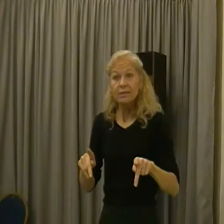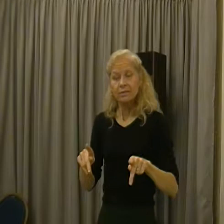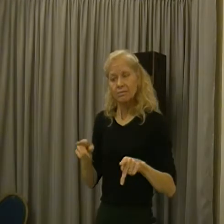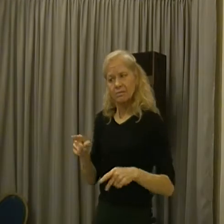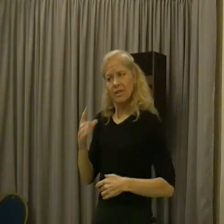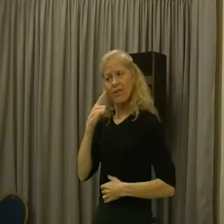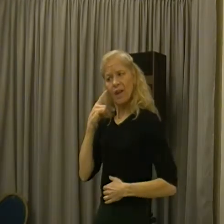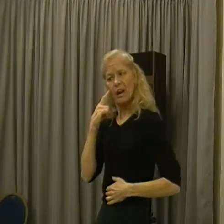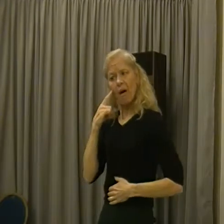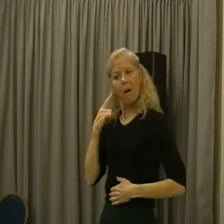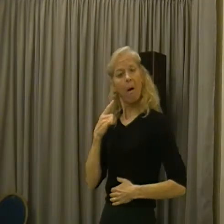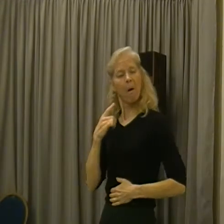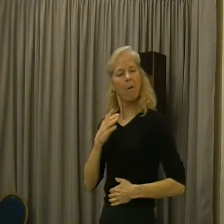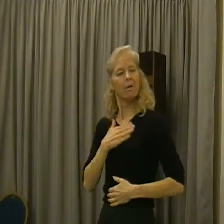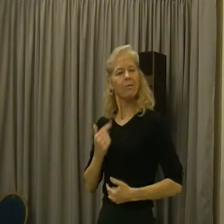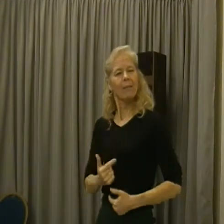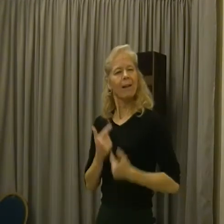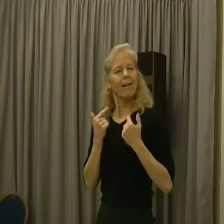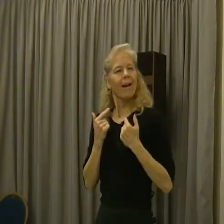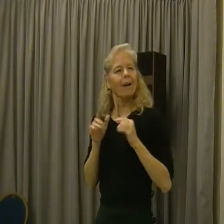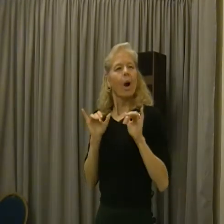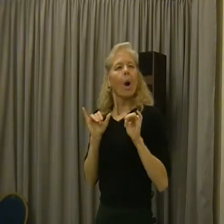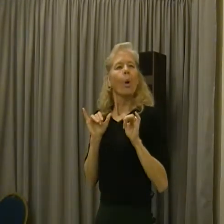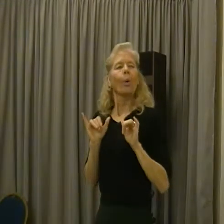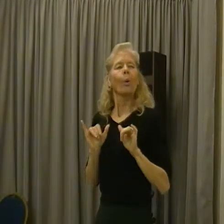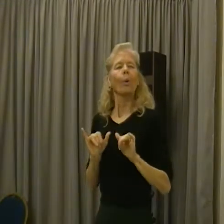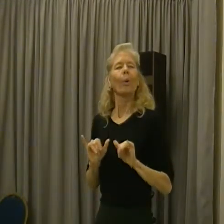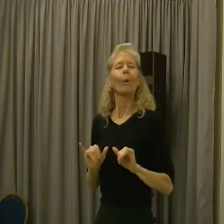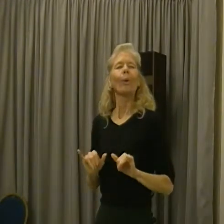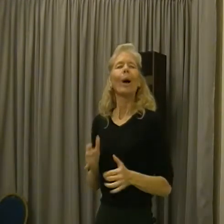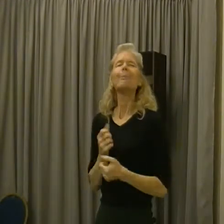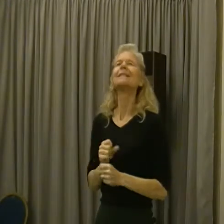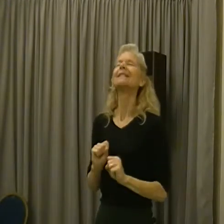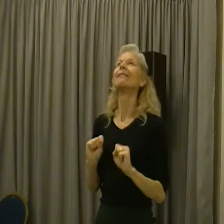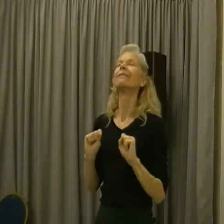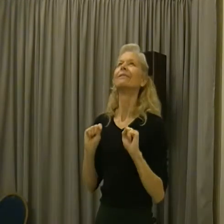according to the Bible, you know what gives security and assurance? Righteousness.